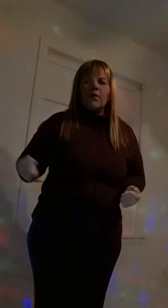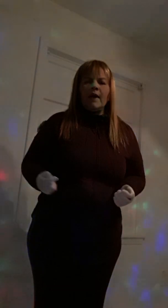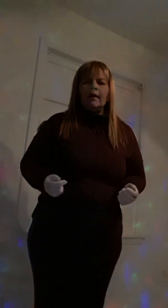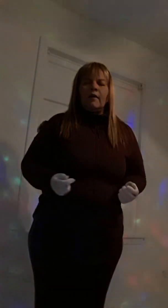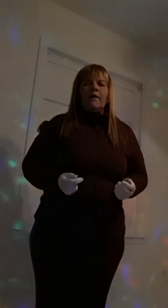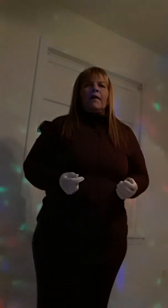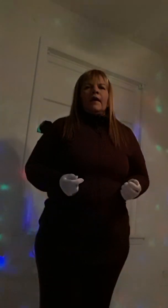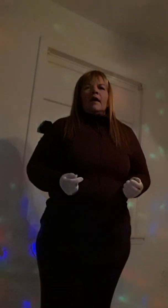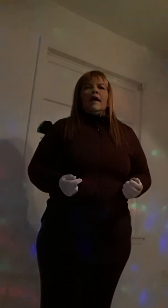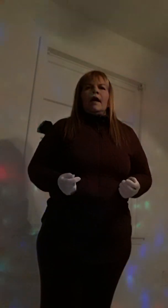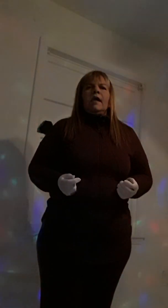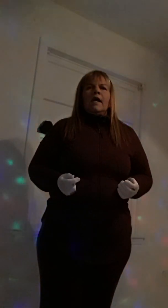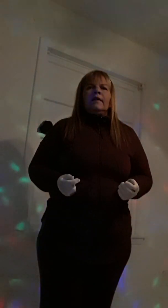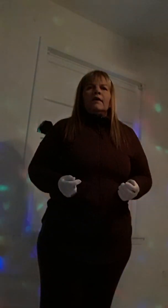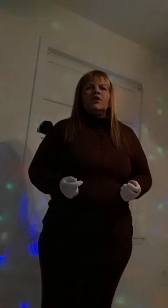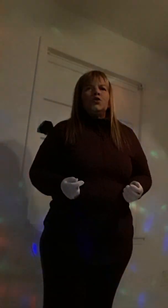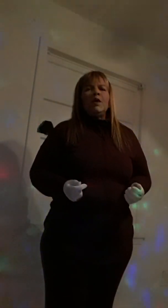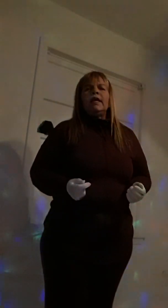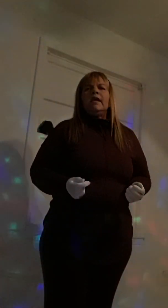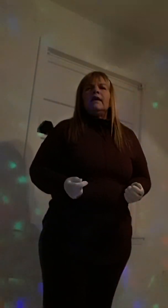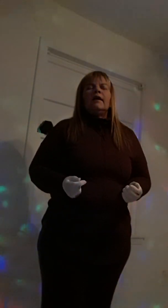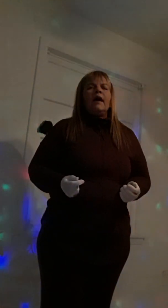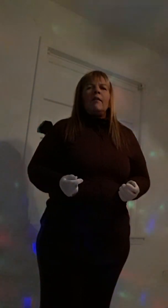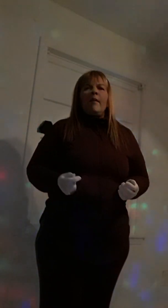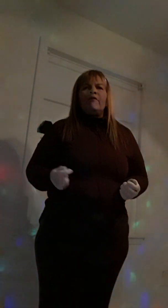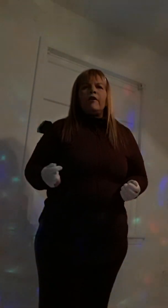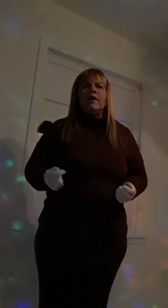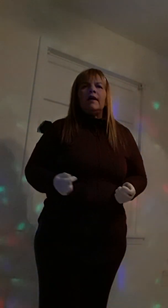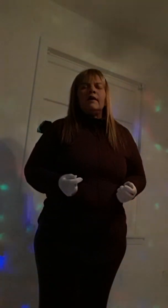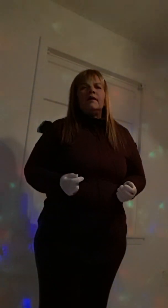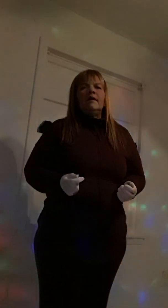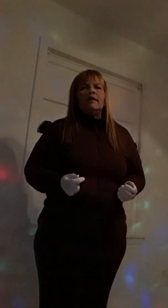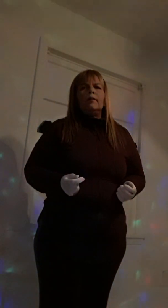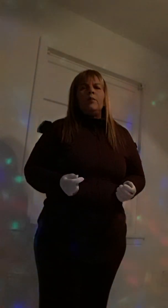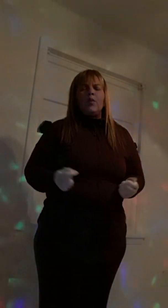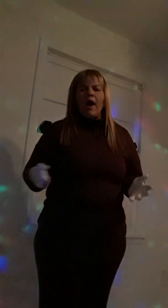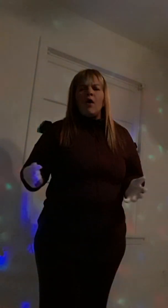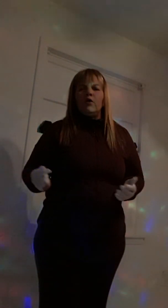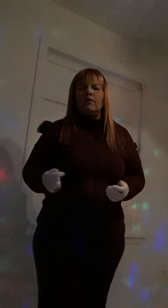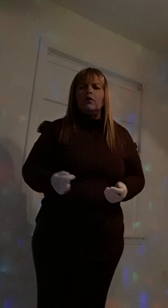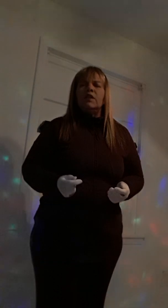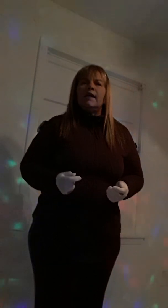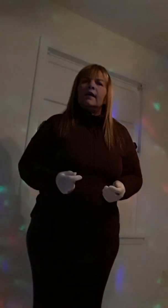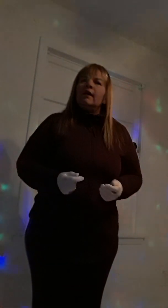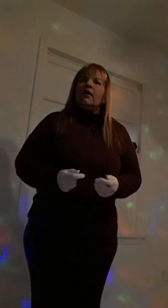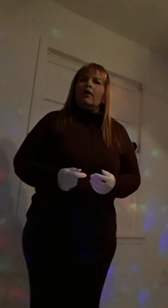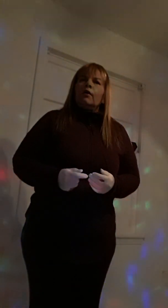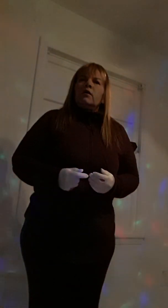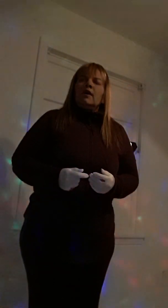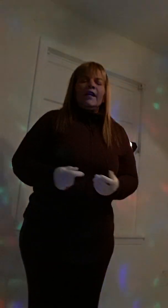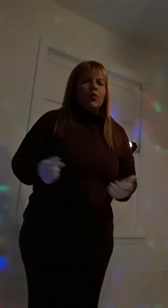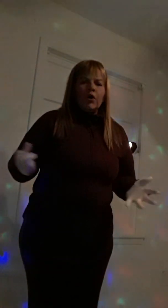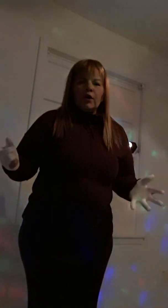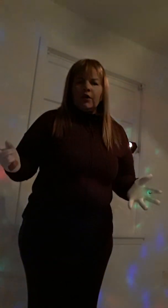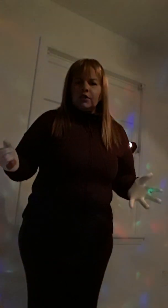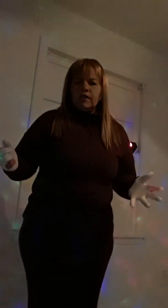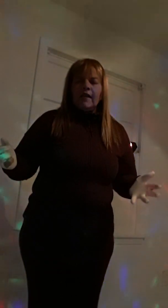right? And there's really, I'm very proud of all the networkers and